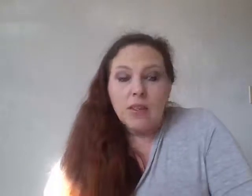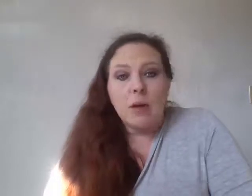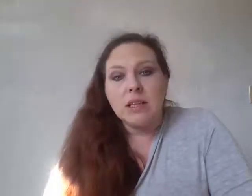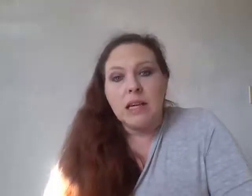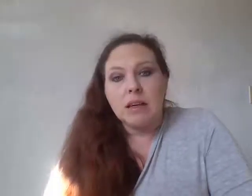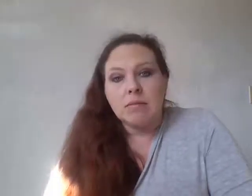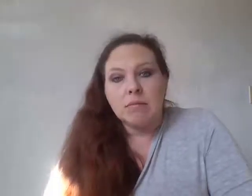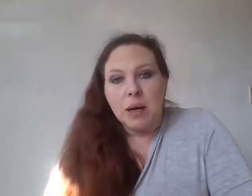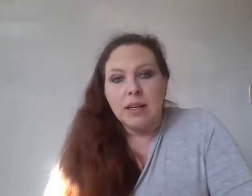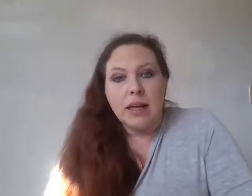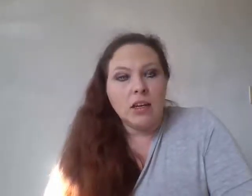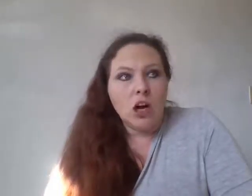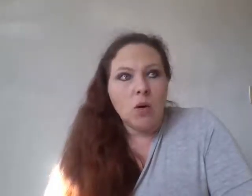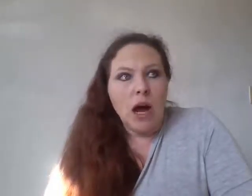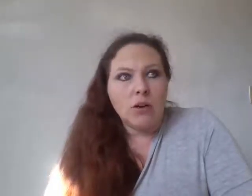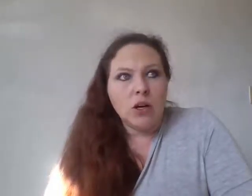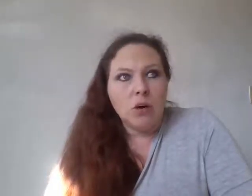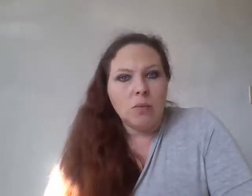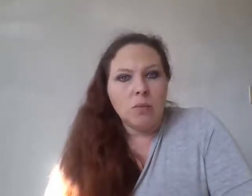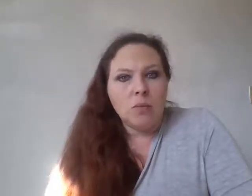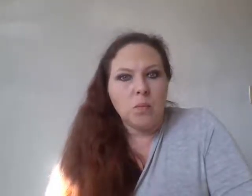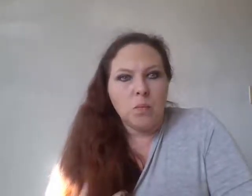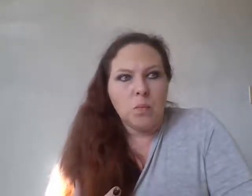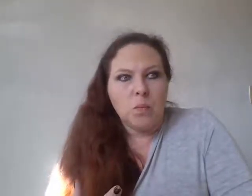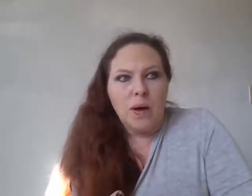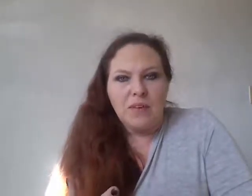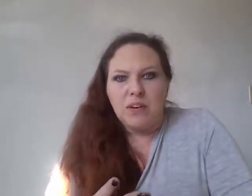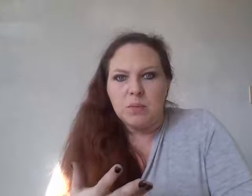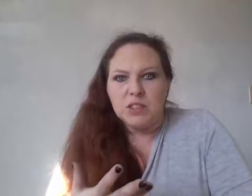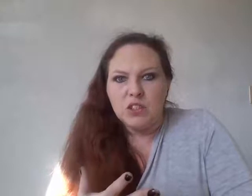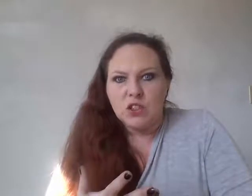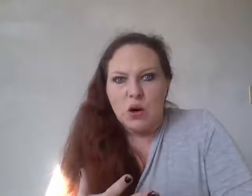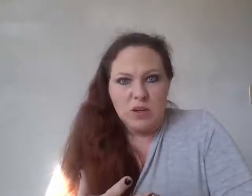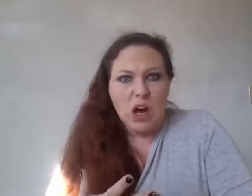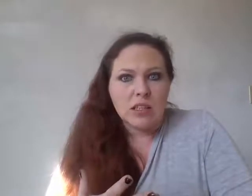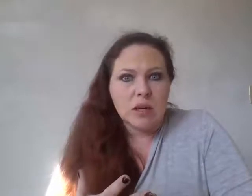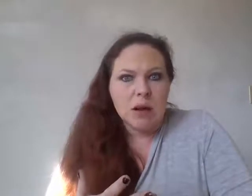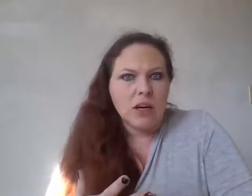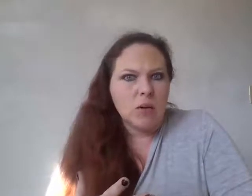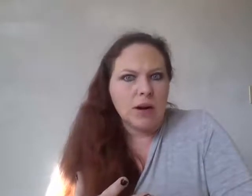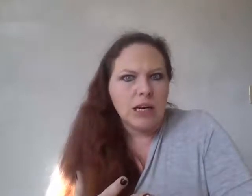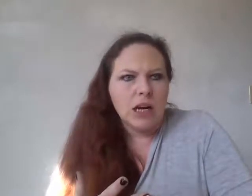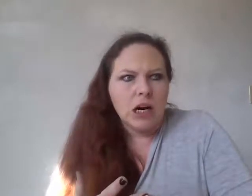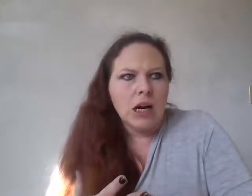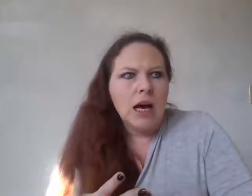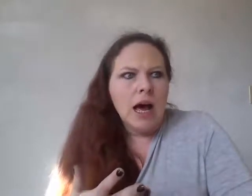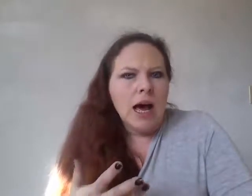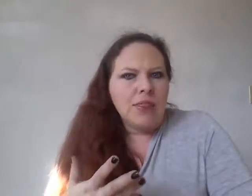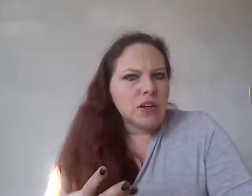They were leading Brendan. And, I don't know what the fuck the procedures are in Wisconsin, but I know around here, there's only